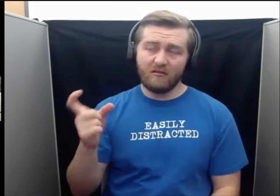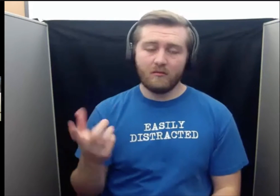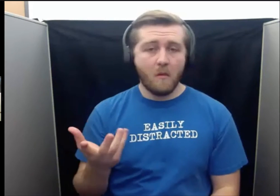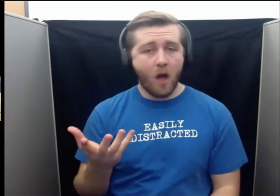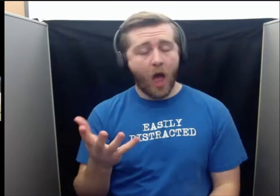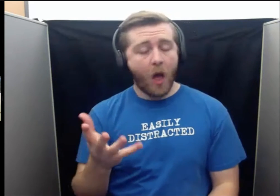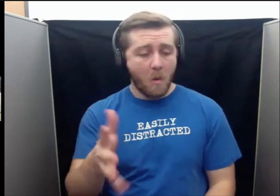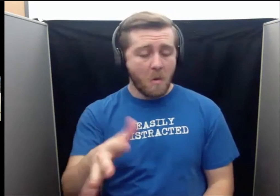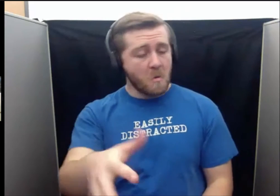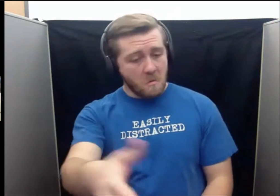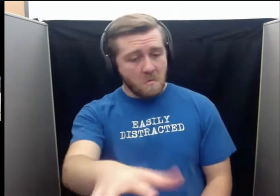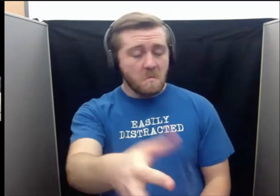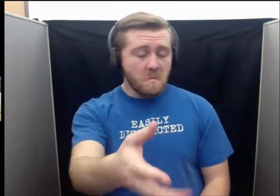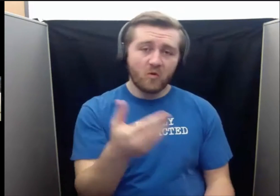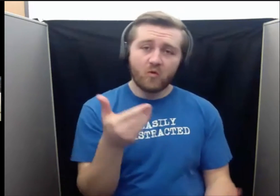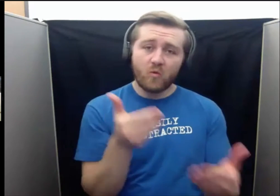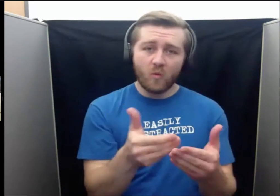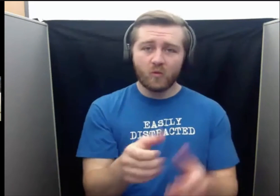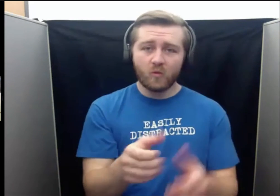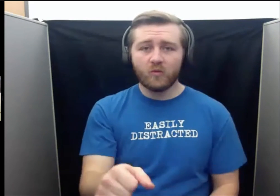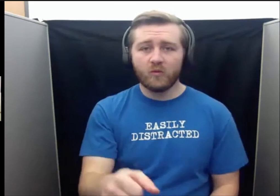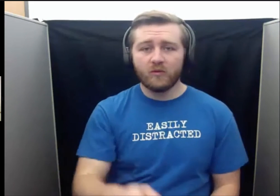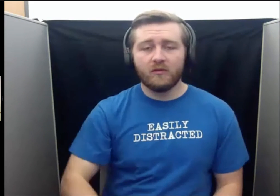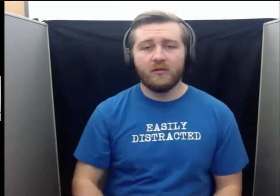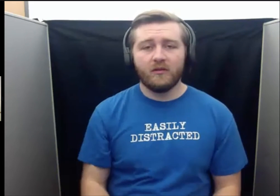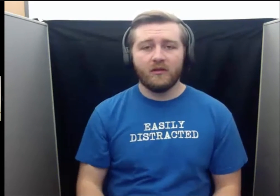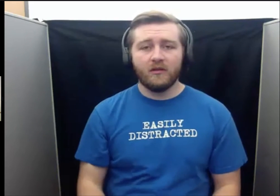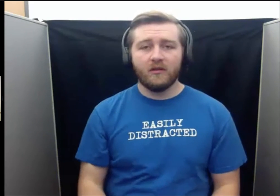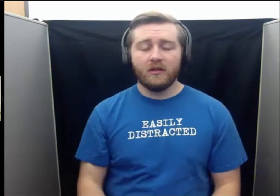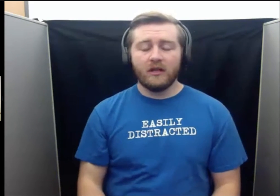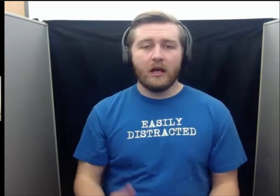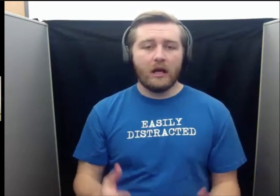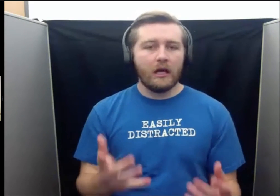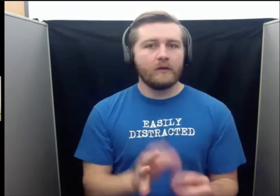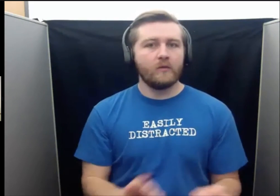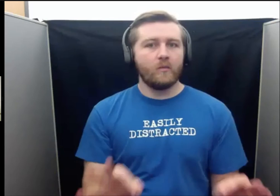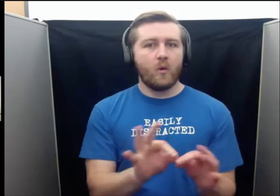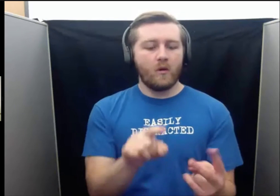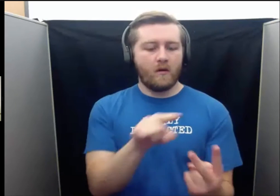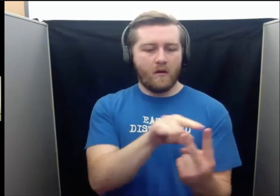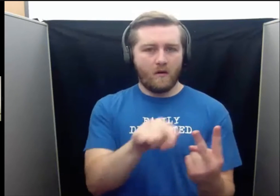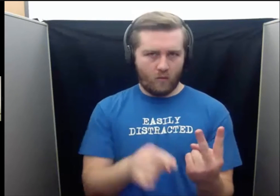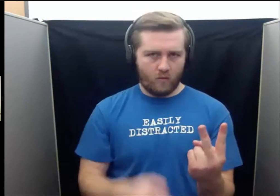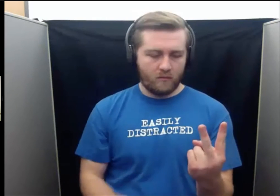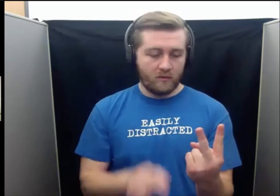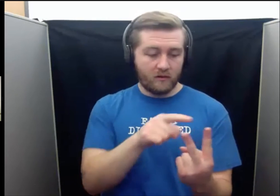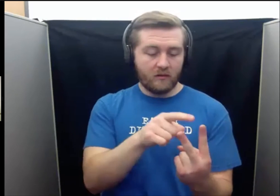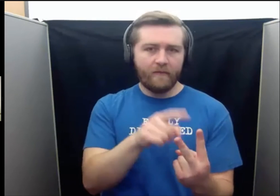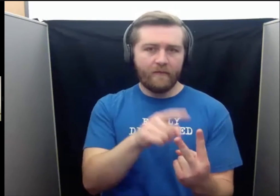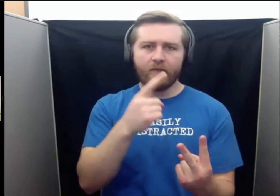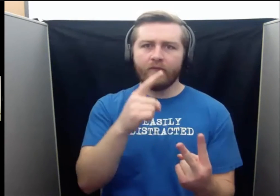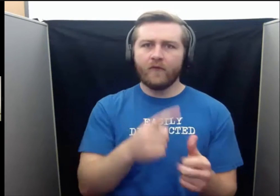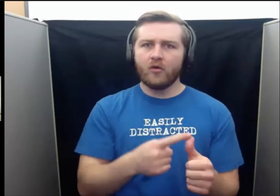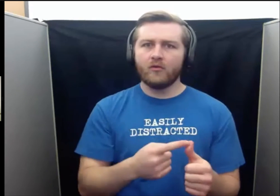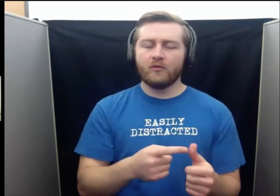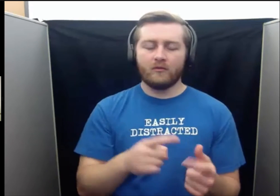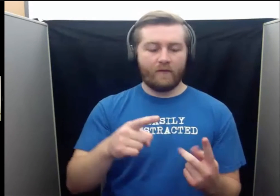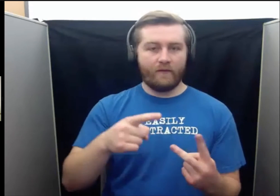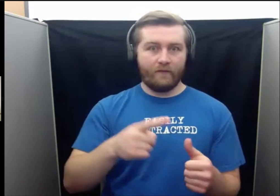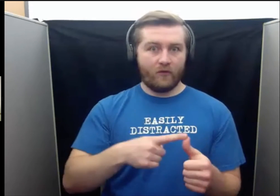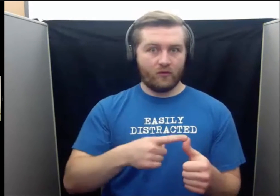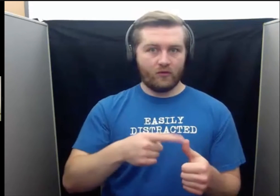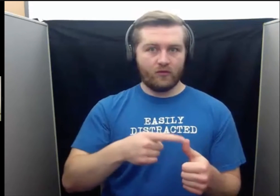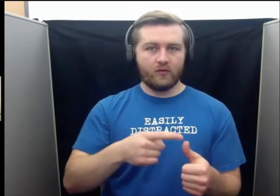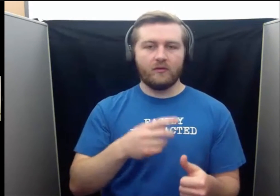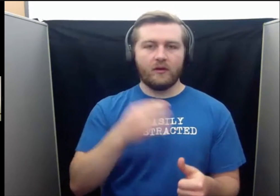got pretty close. What do we know about two things? First of all, this Pepsi, is it warm or cold? It's cold.